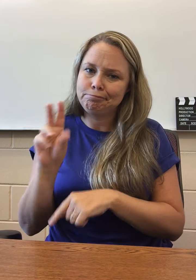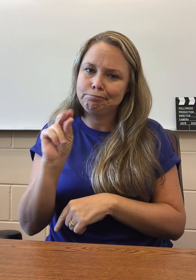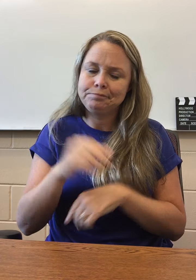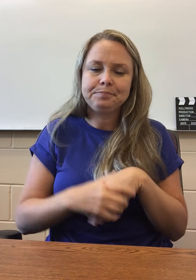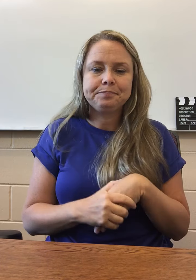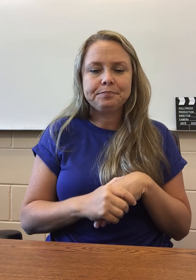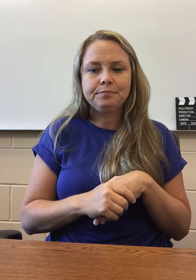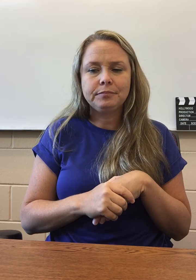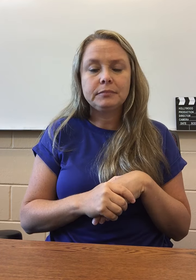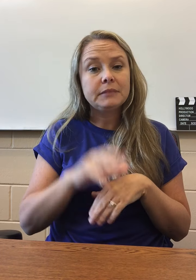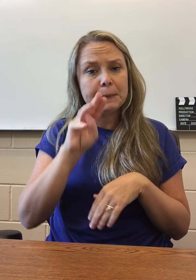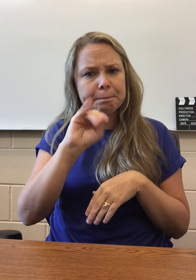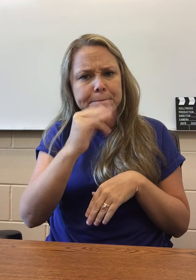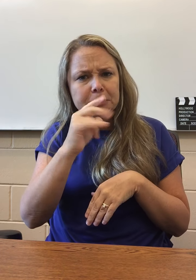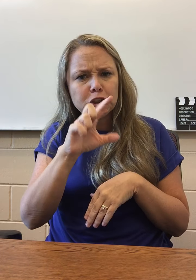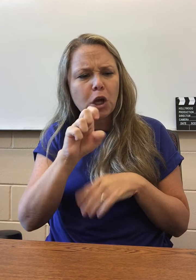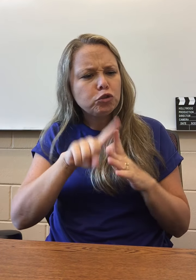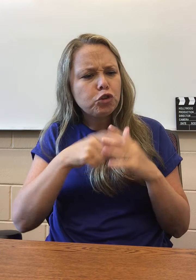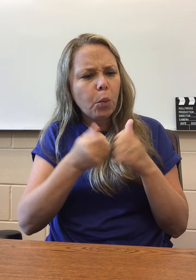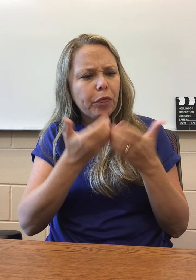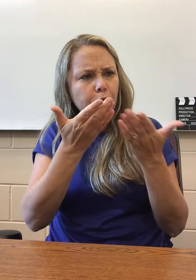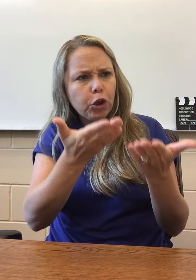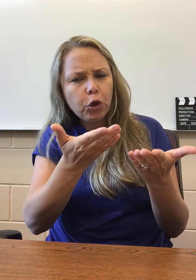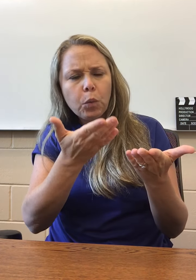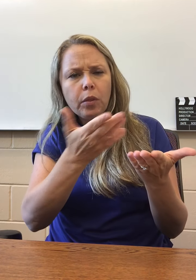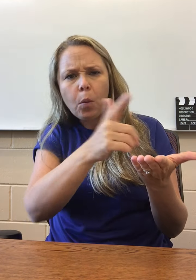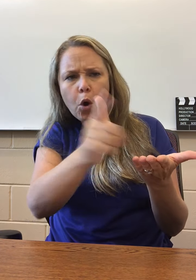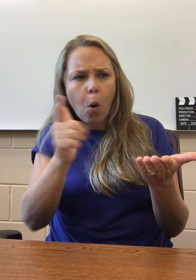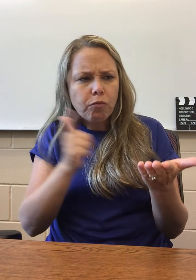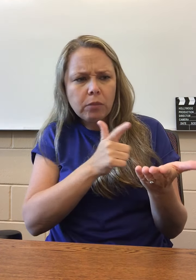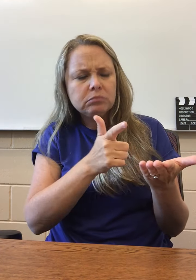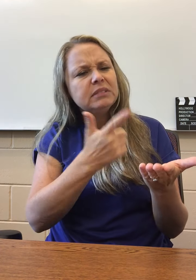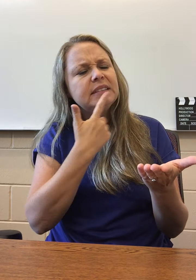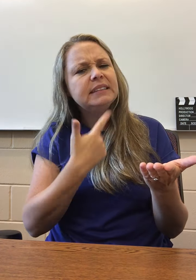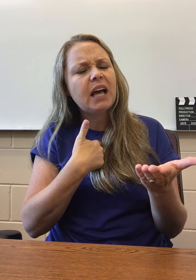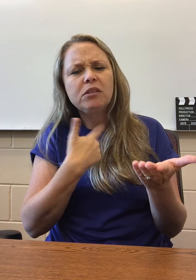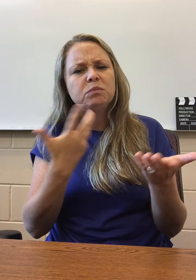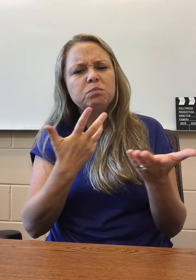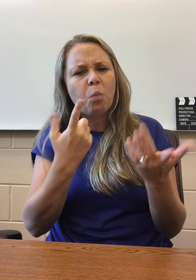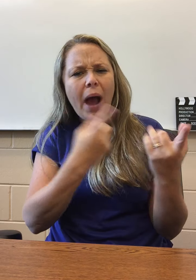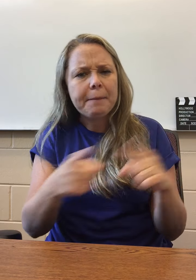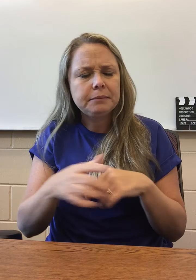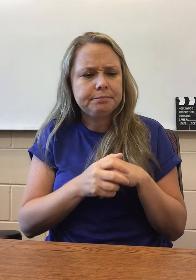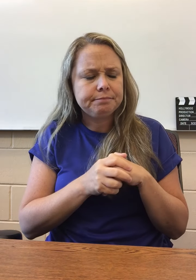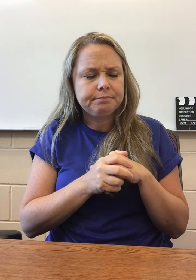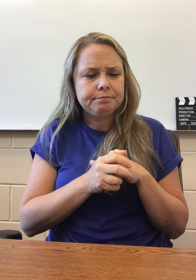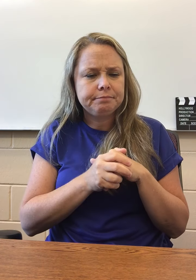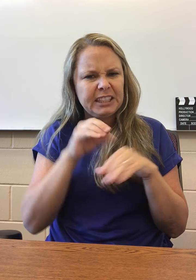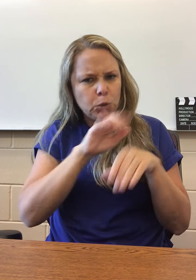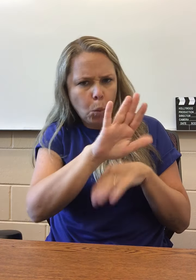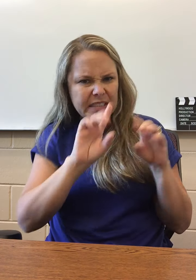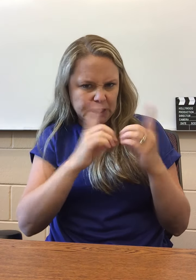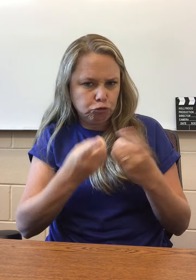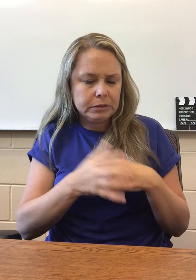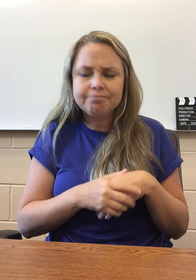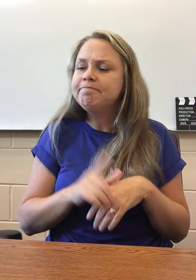michelle maybe we'll start with you and then just go around um if you could tell us what did happen in your district okay thanks luke in st john's